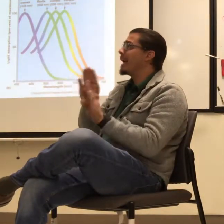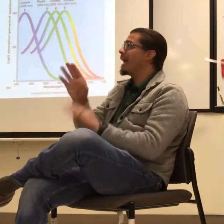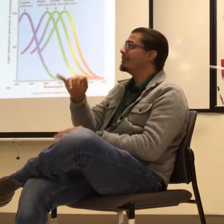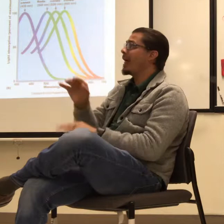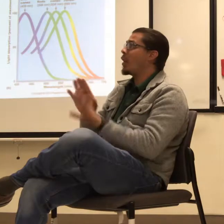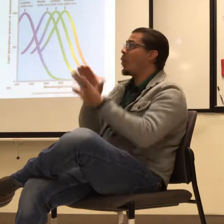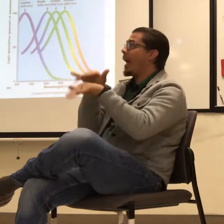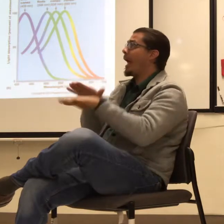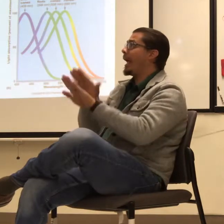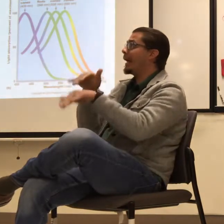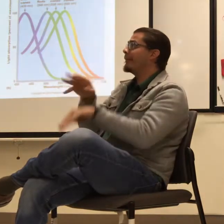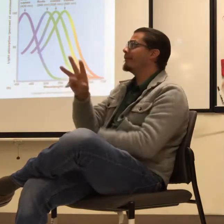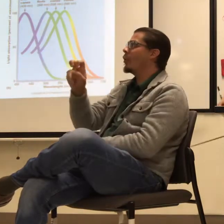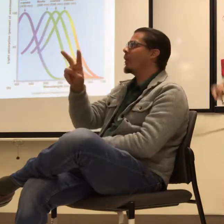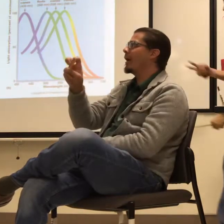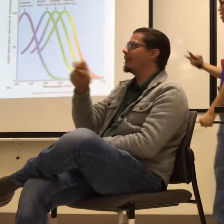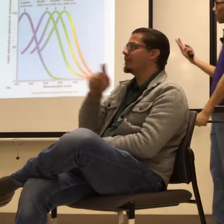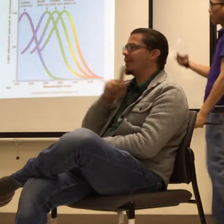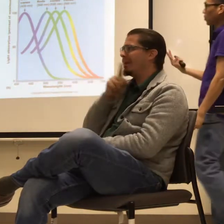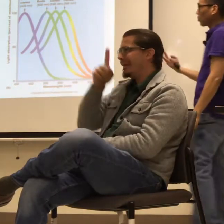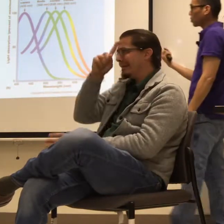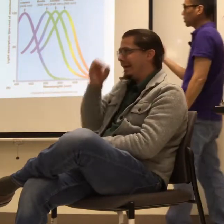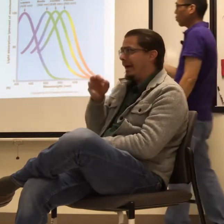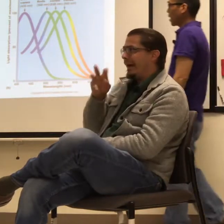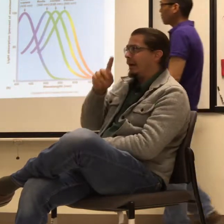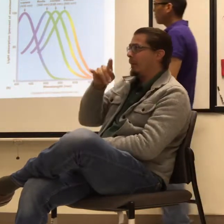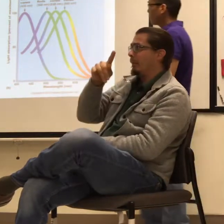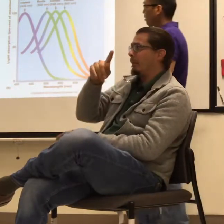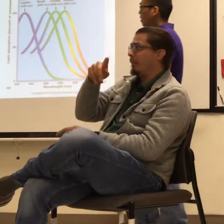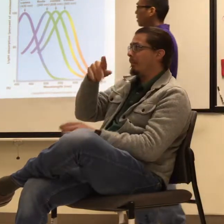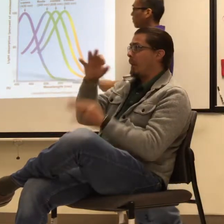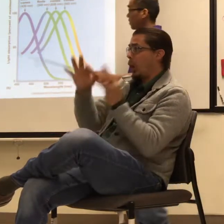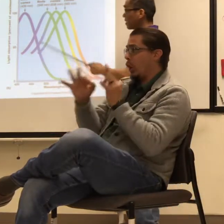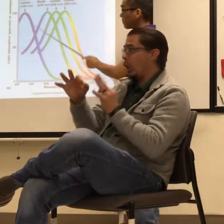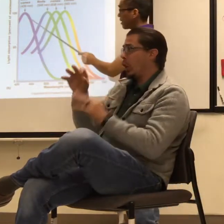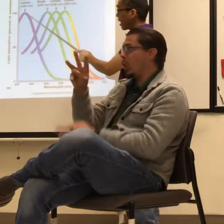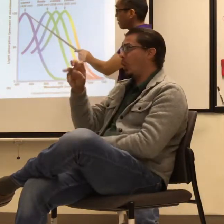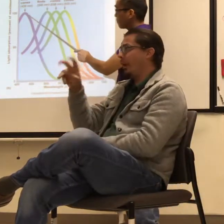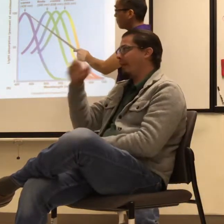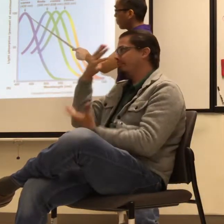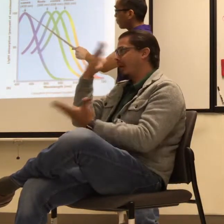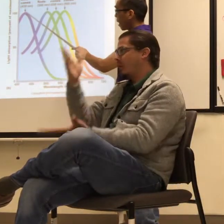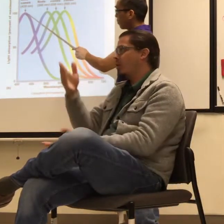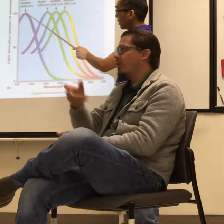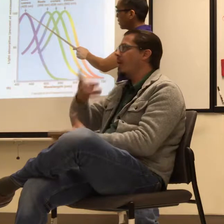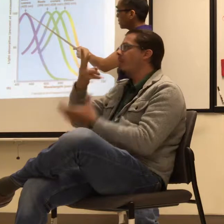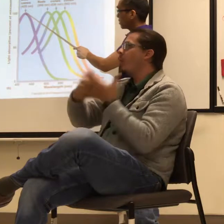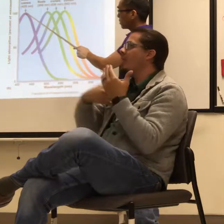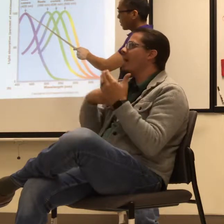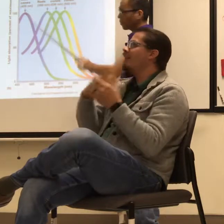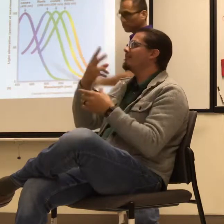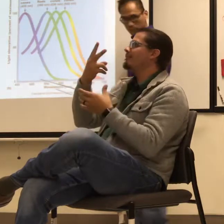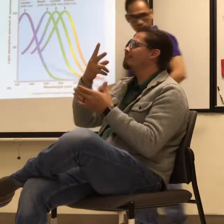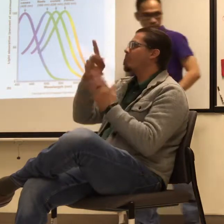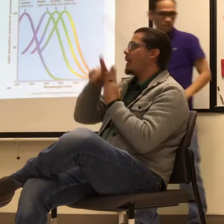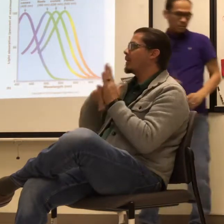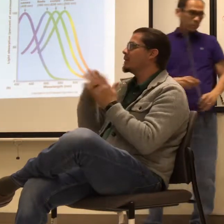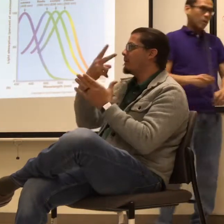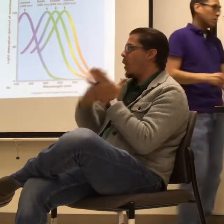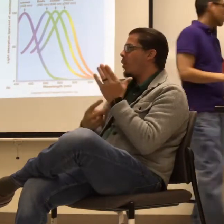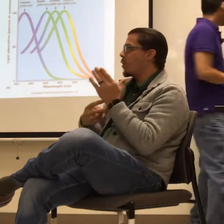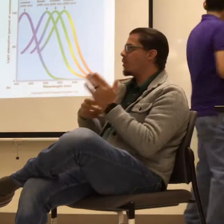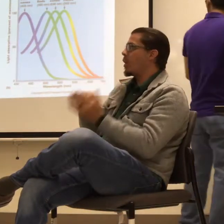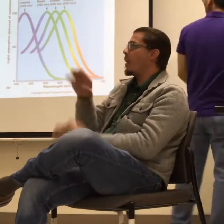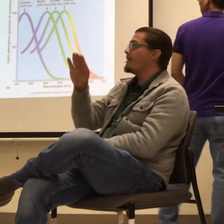kind of, I don't know if they've really decided, is it a particle or is it a wave? But they definitely have both properties. So